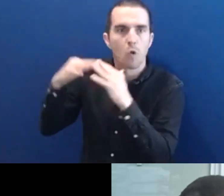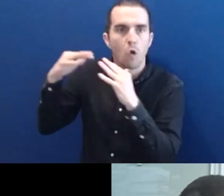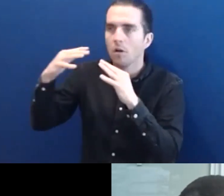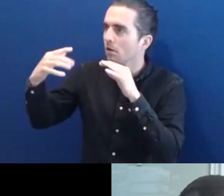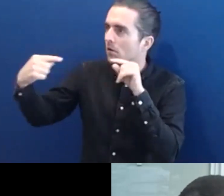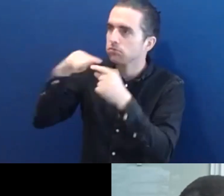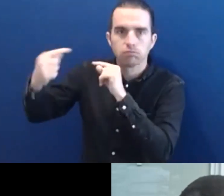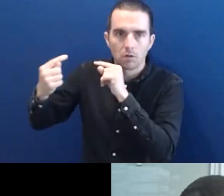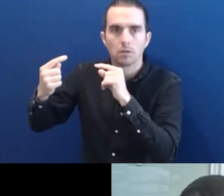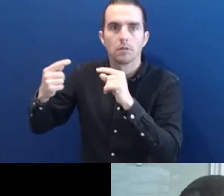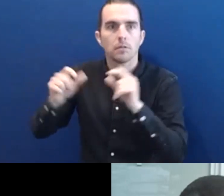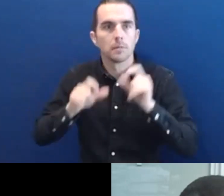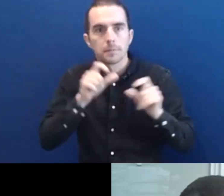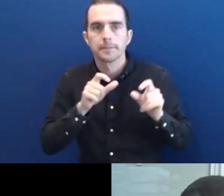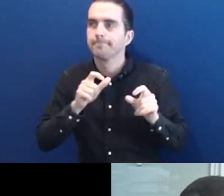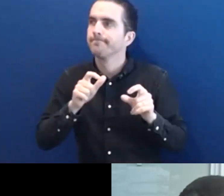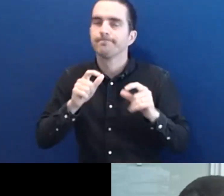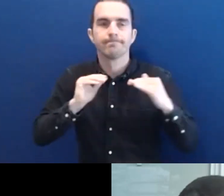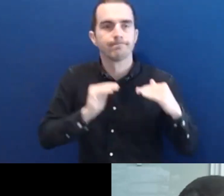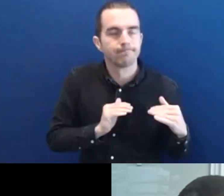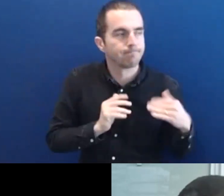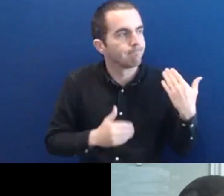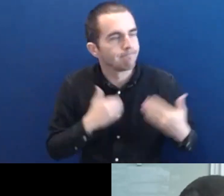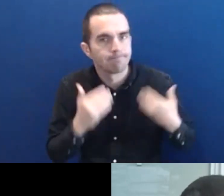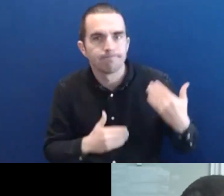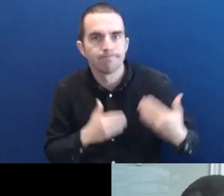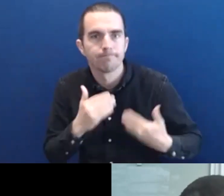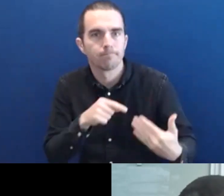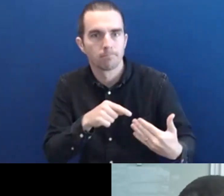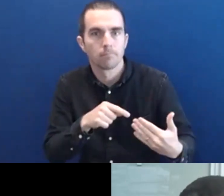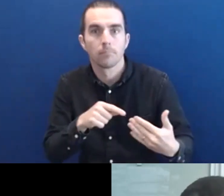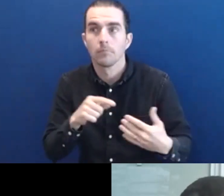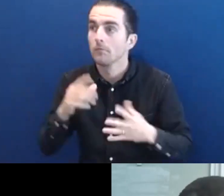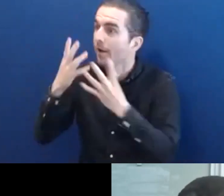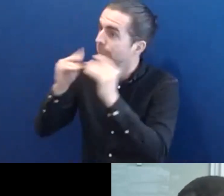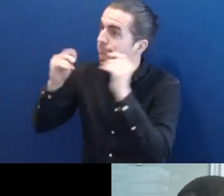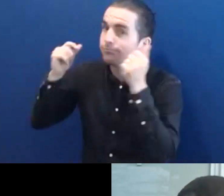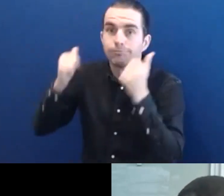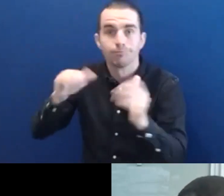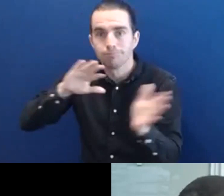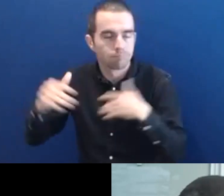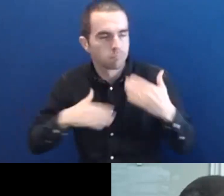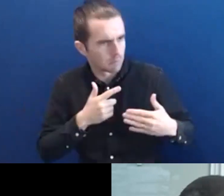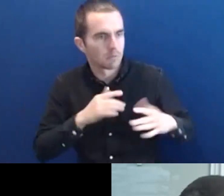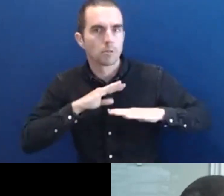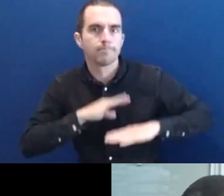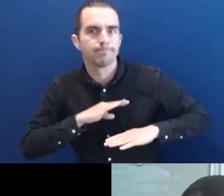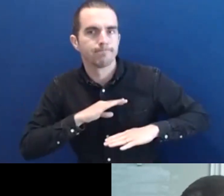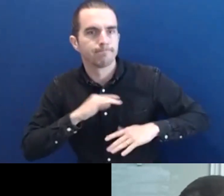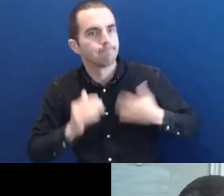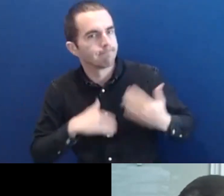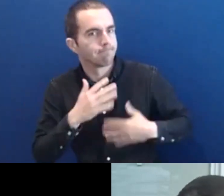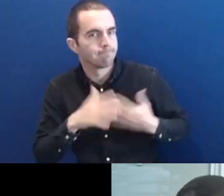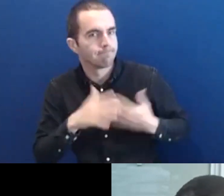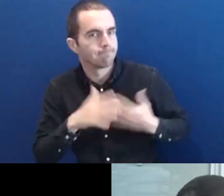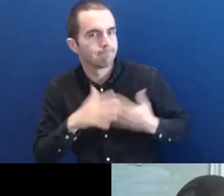in our communities. So these are some of the risks sometimes that cannot expose